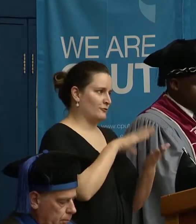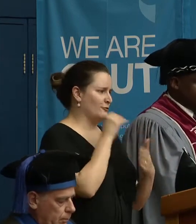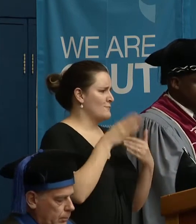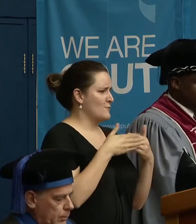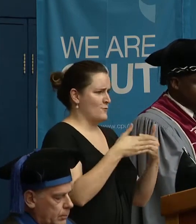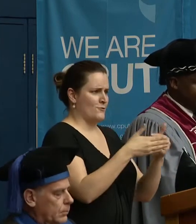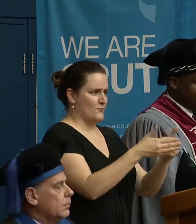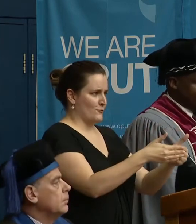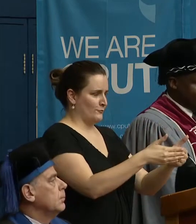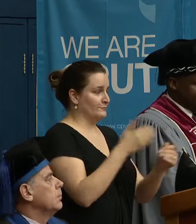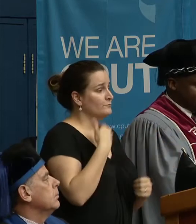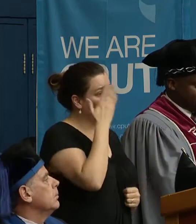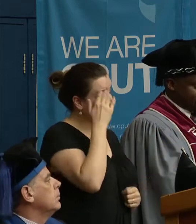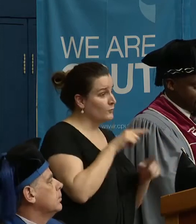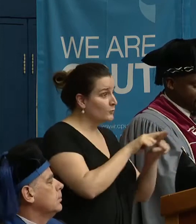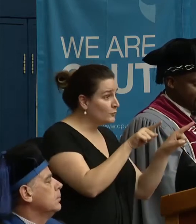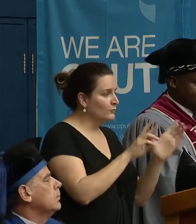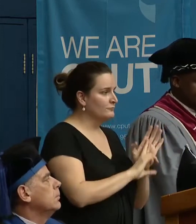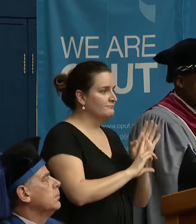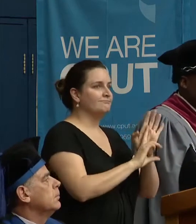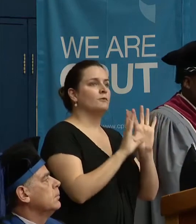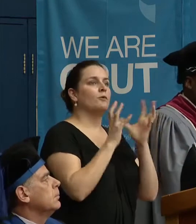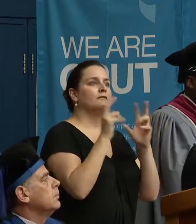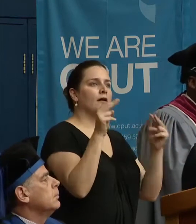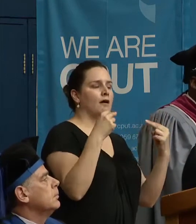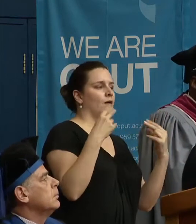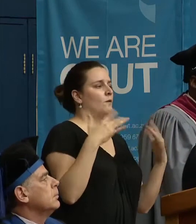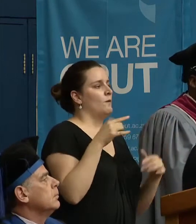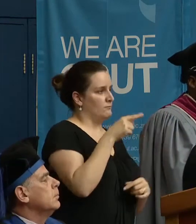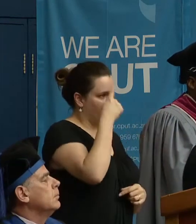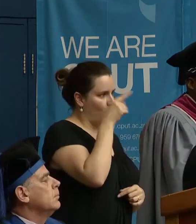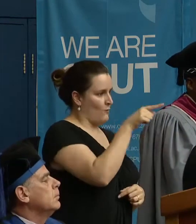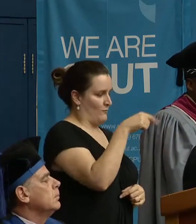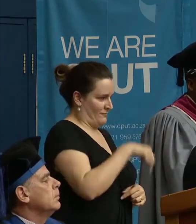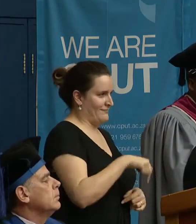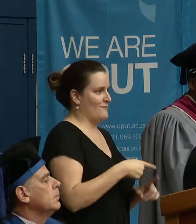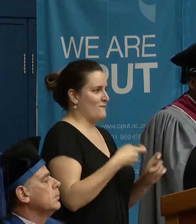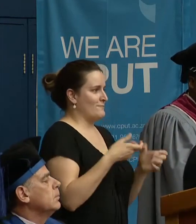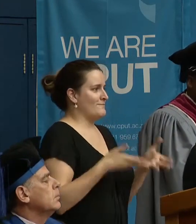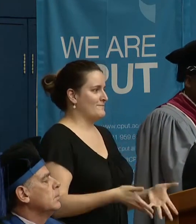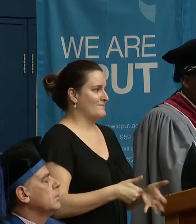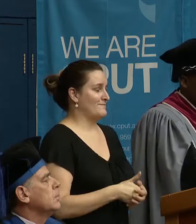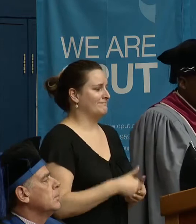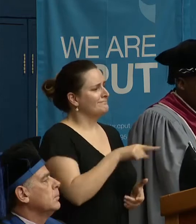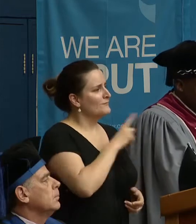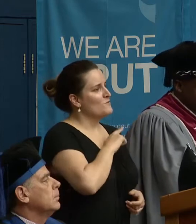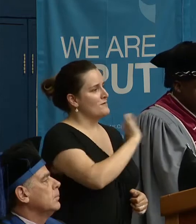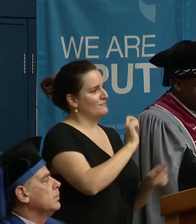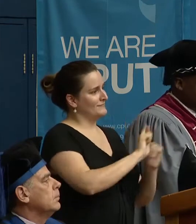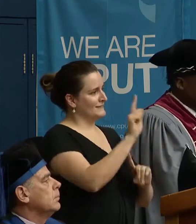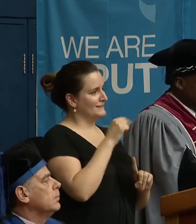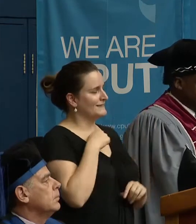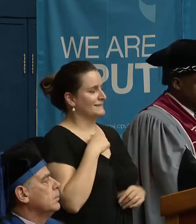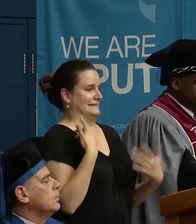know that our alumni are our greatest ambassadors. That is why your success is so important to us. We are